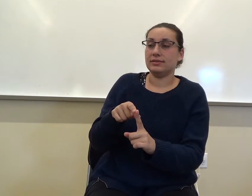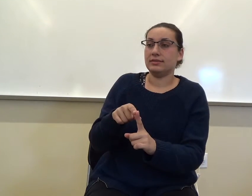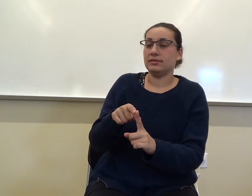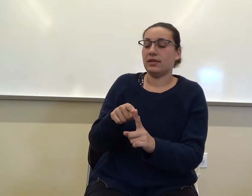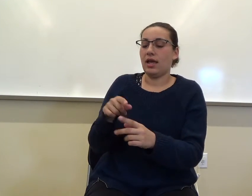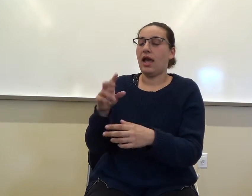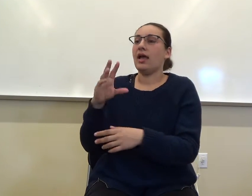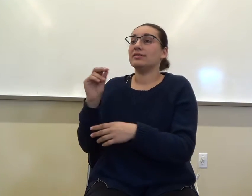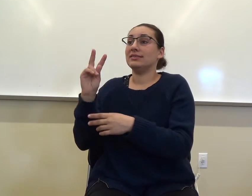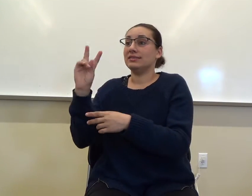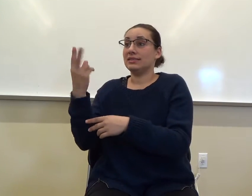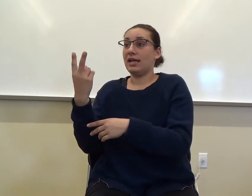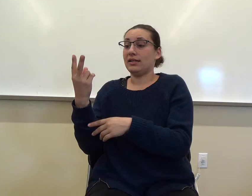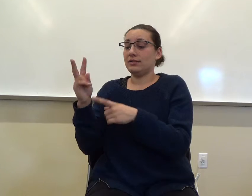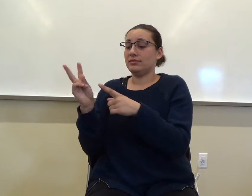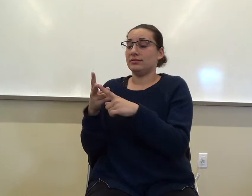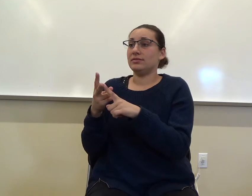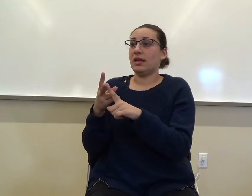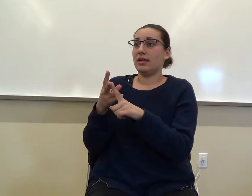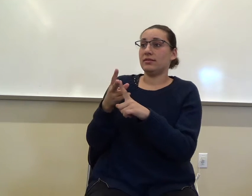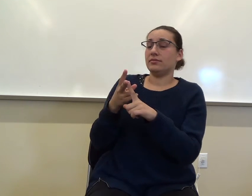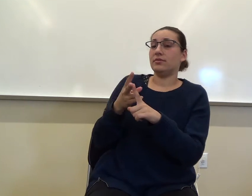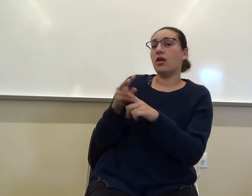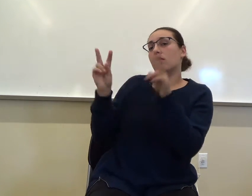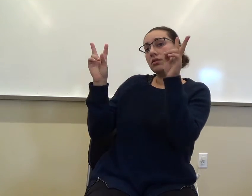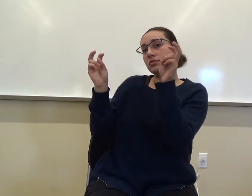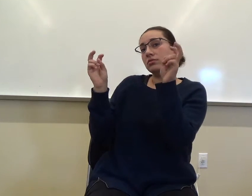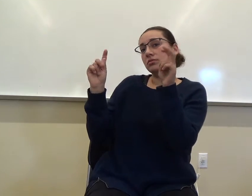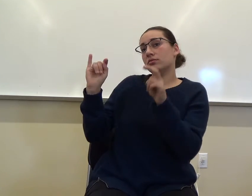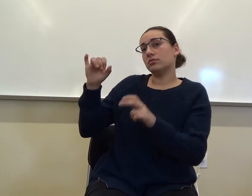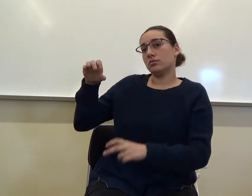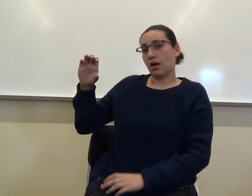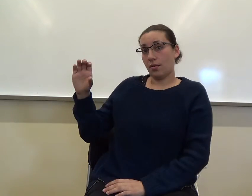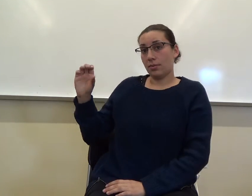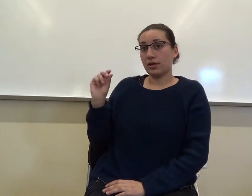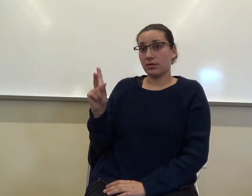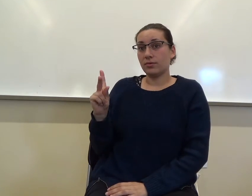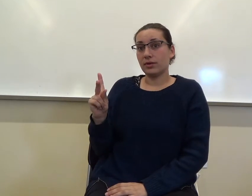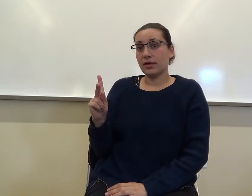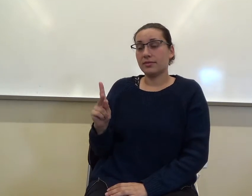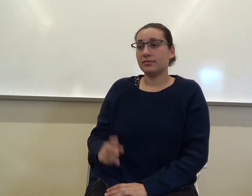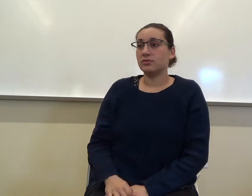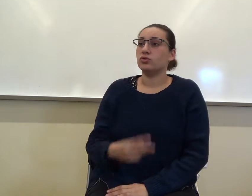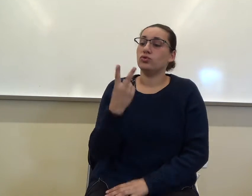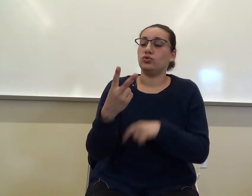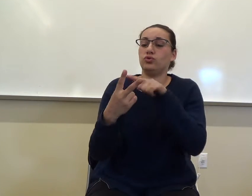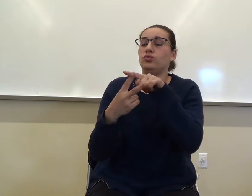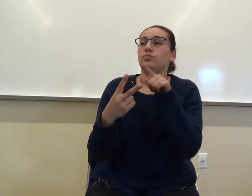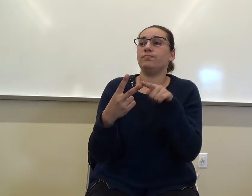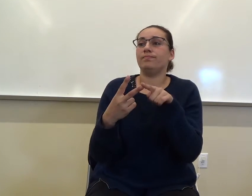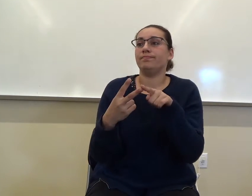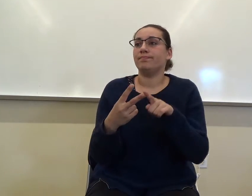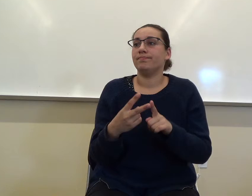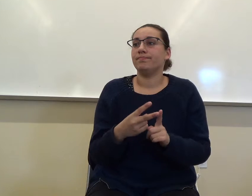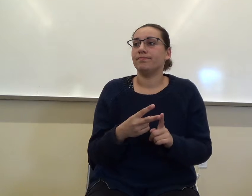we're starting to see in the reading and writing